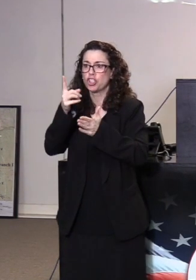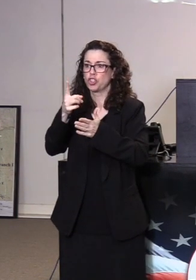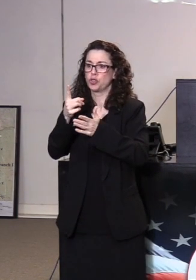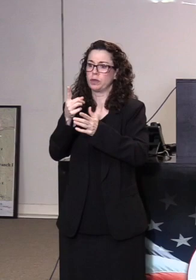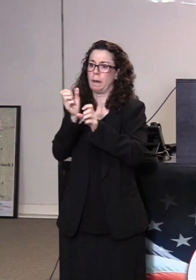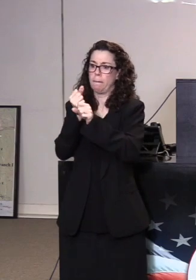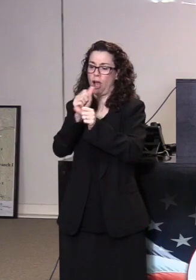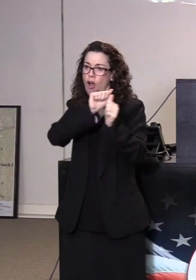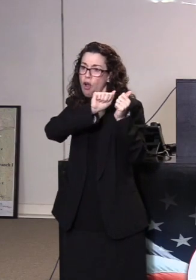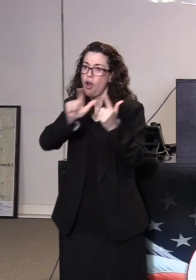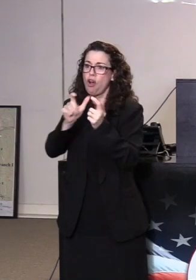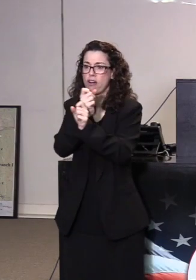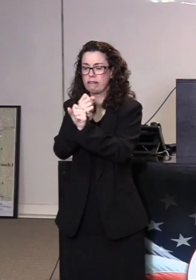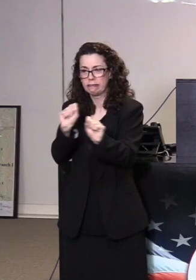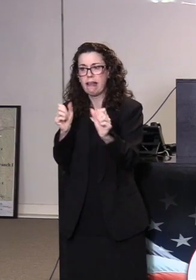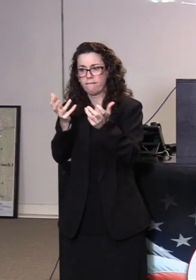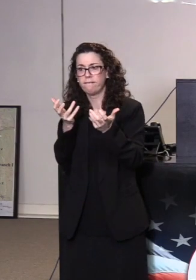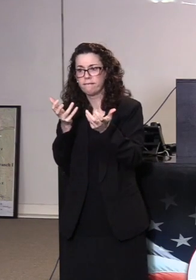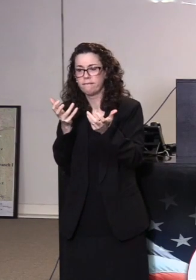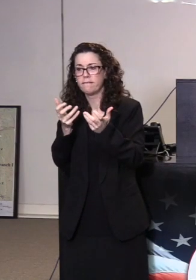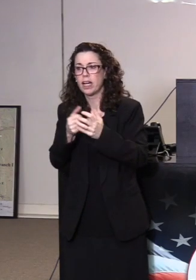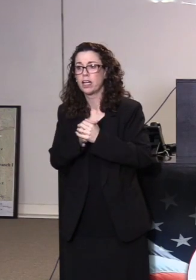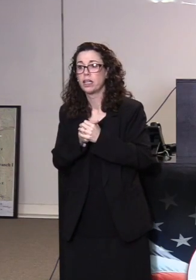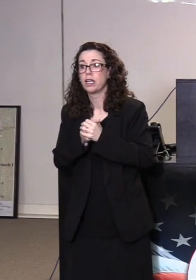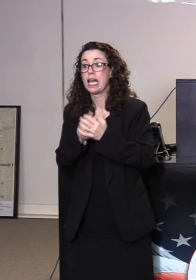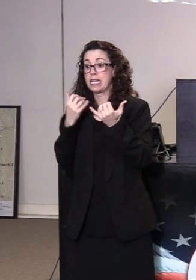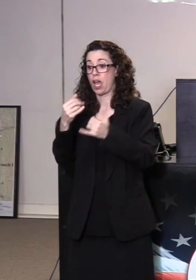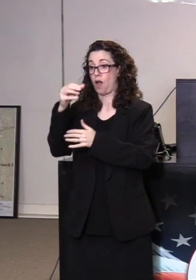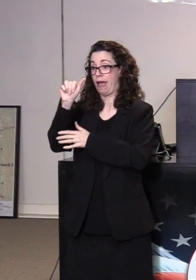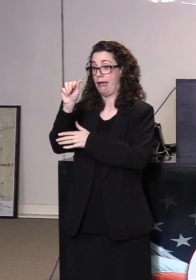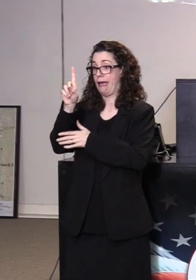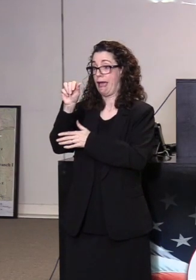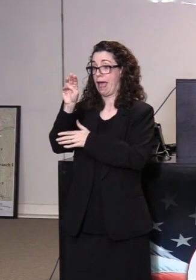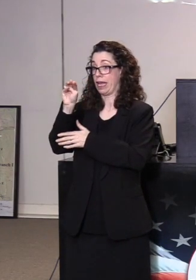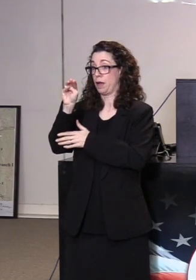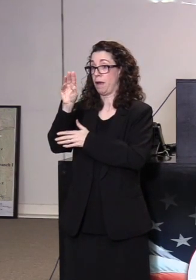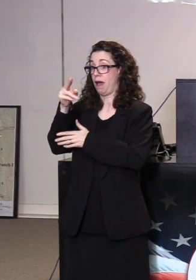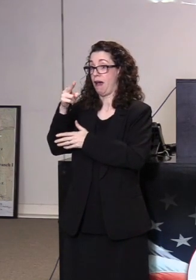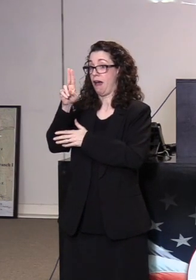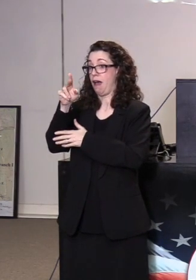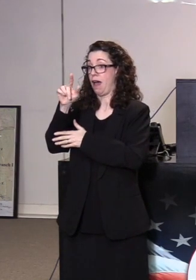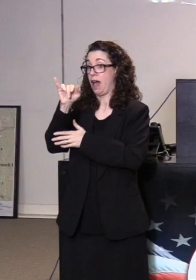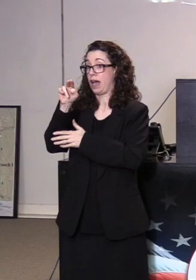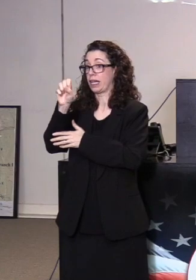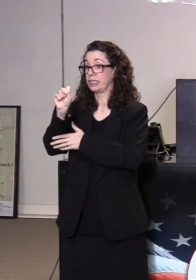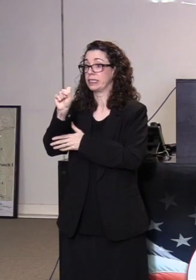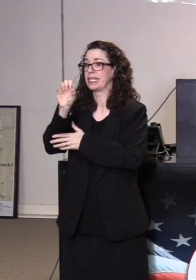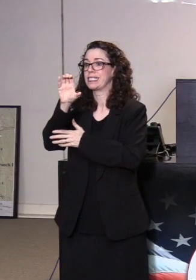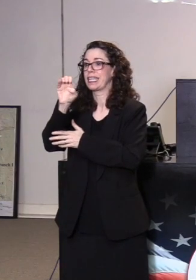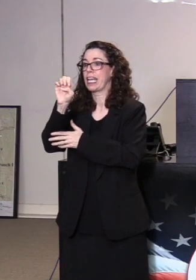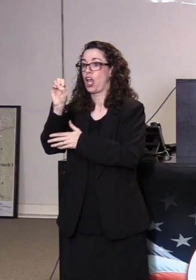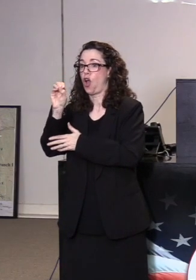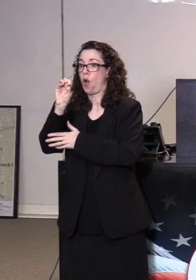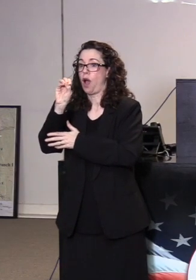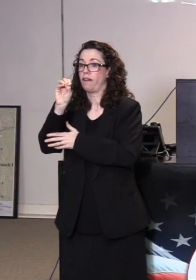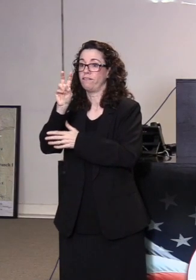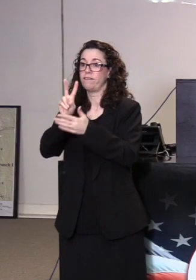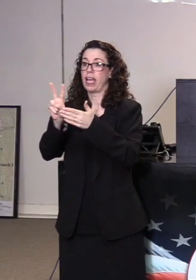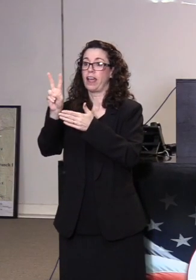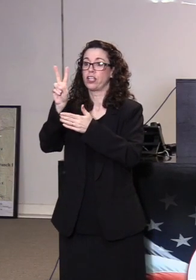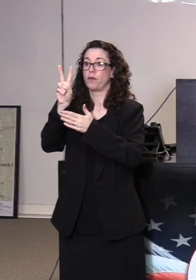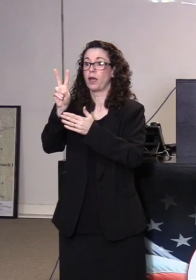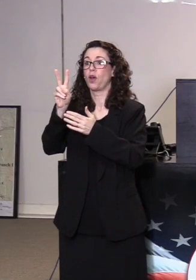safe. At this time, I will ask Dr. Adam Huggins, CMO of Vanderbilt Wilson Hospital, along with Ms. Tracy